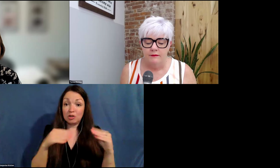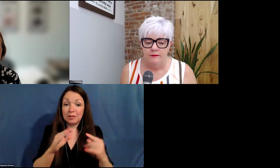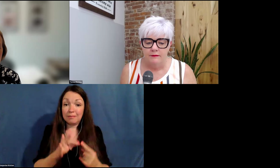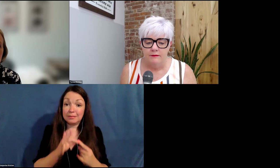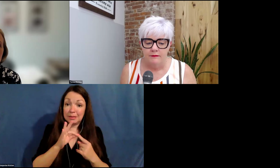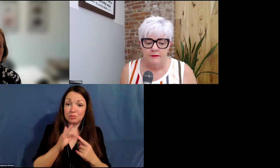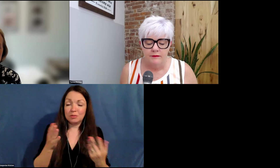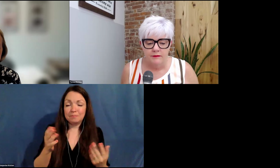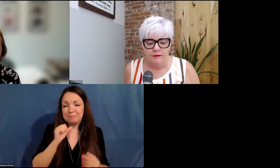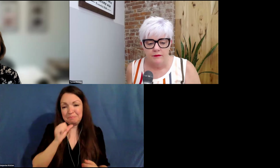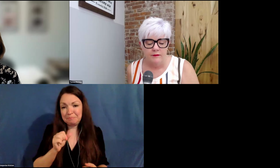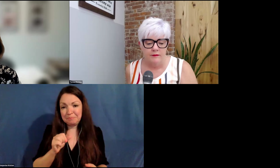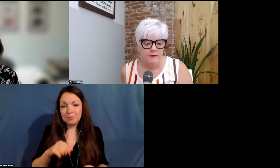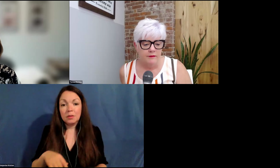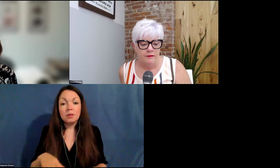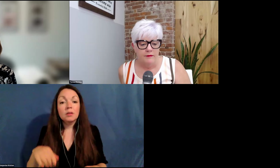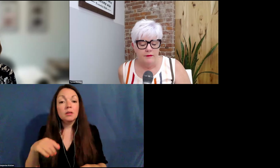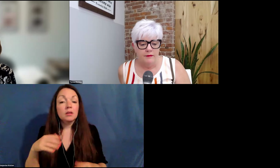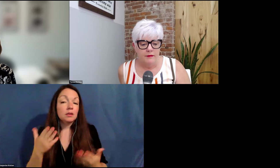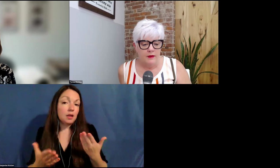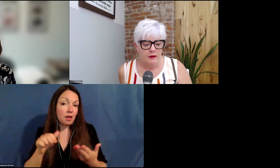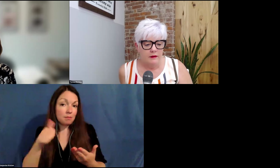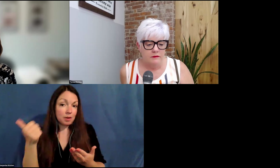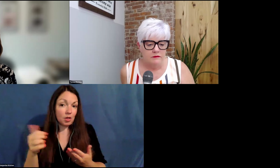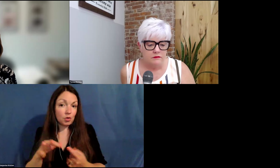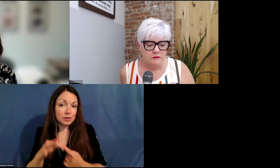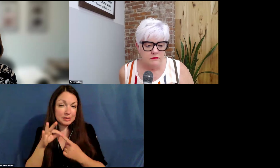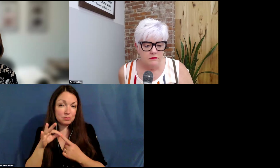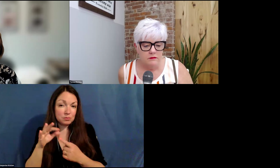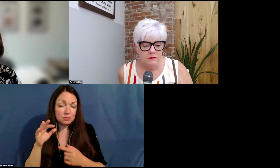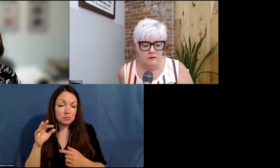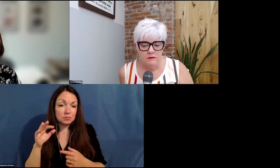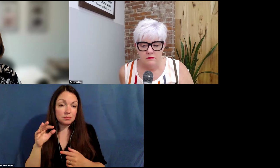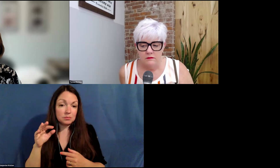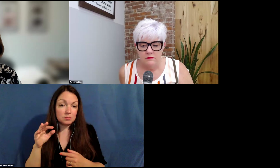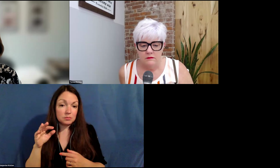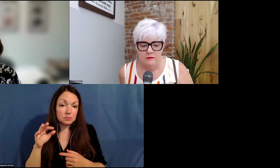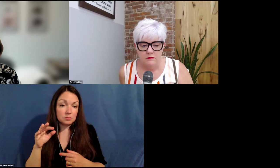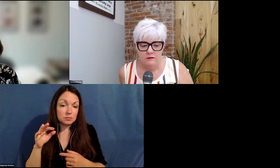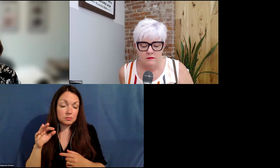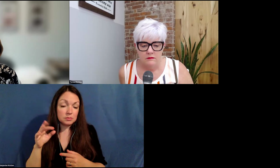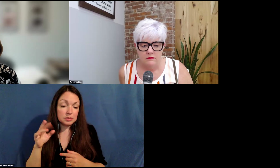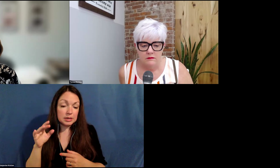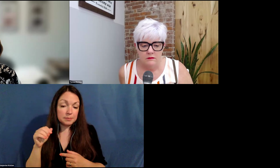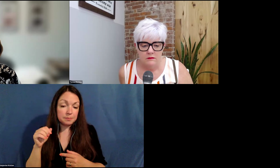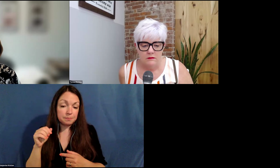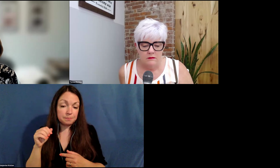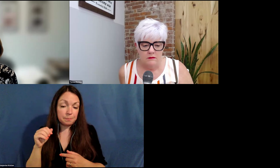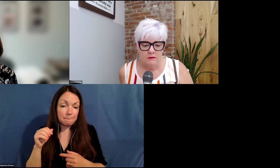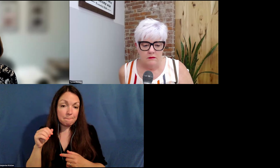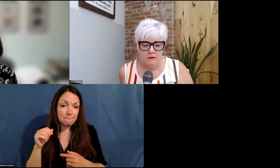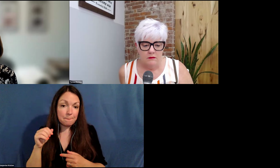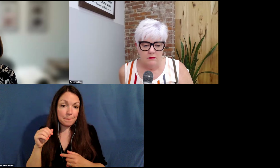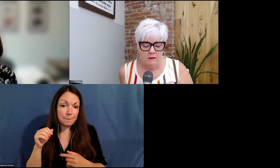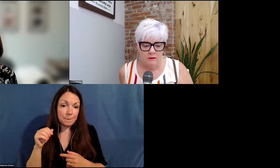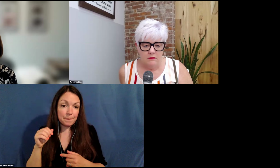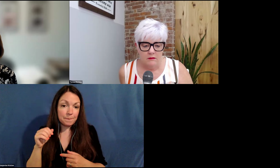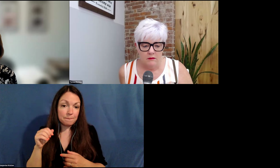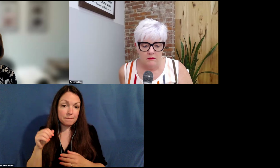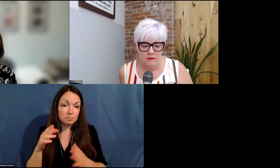there is a circumstance where another exemption that exists is what's called an